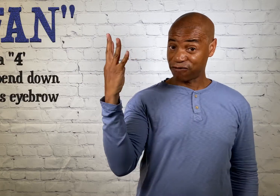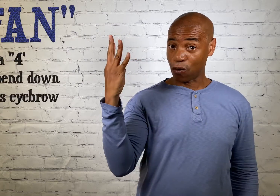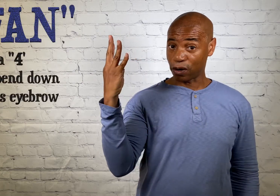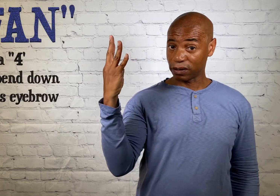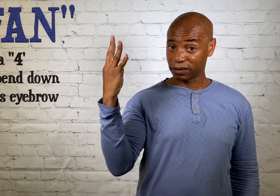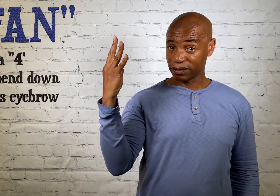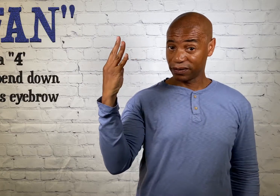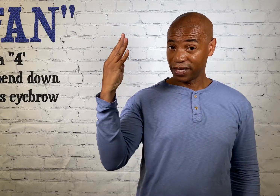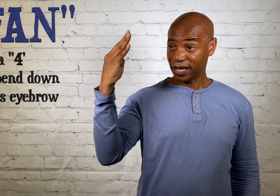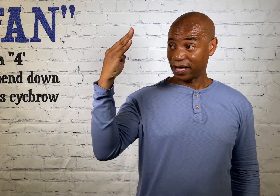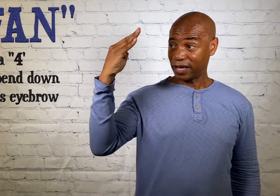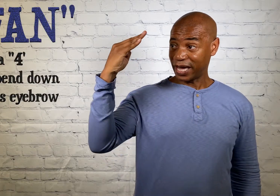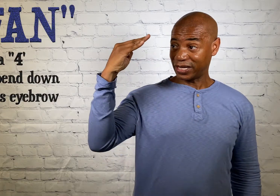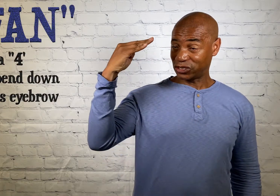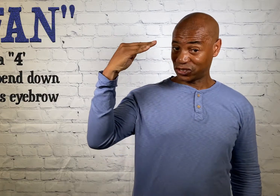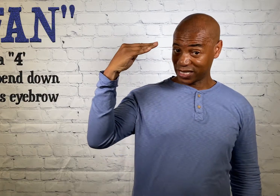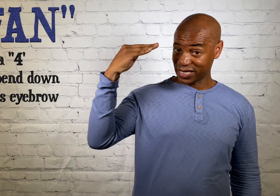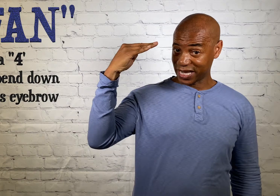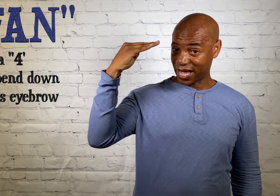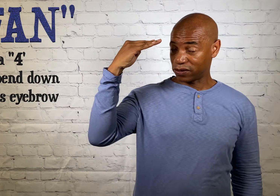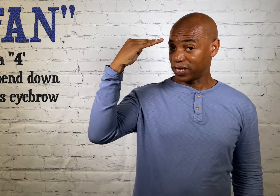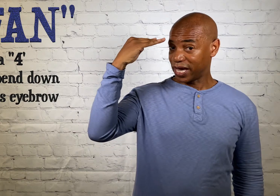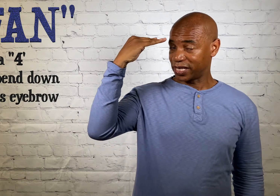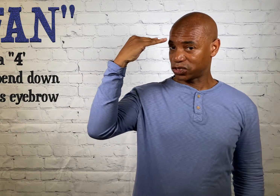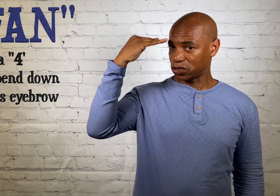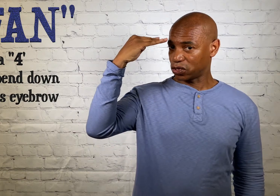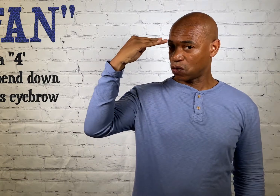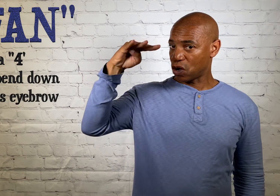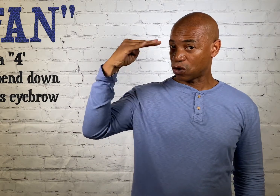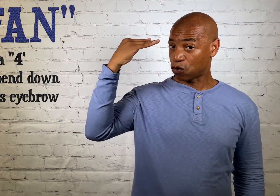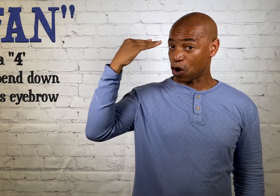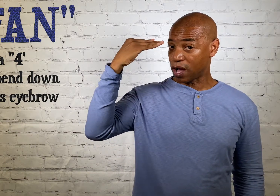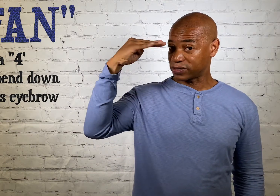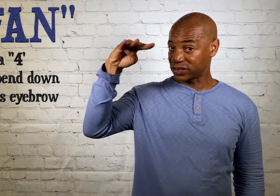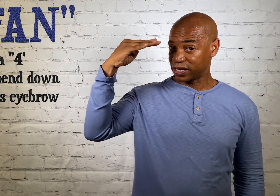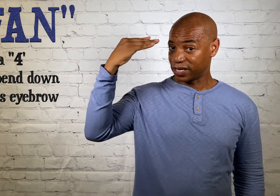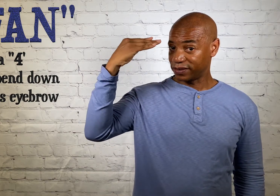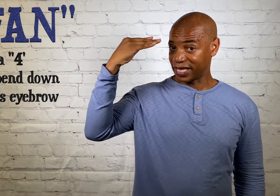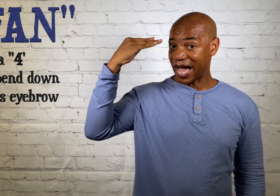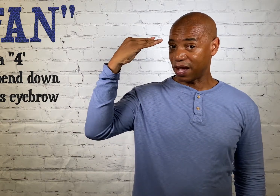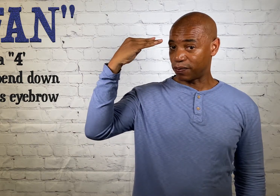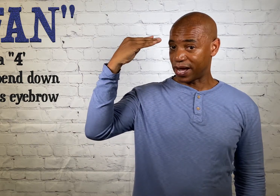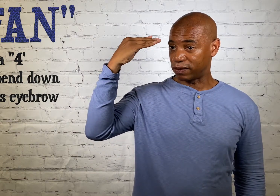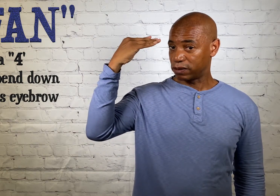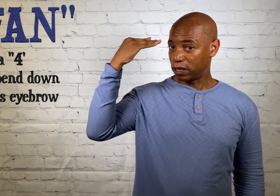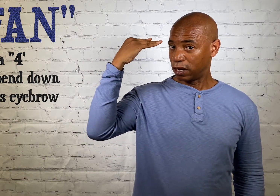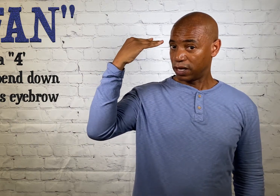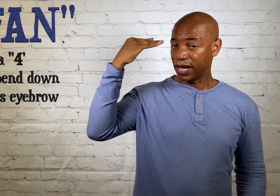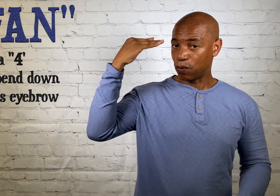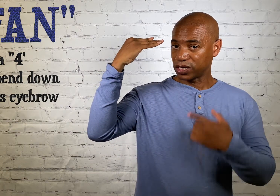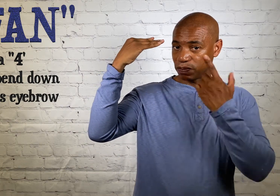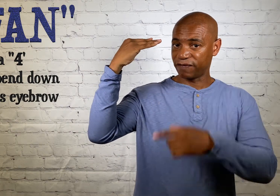4, extend it down, and it's going to go across the eyebrow. And watch my face.